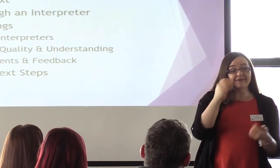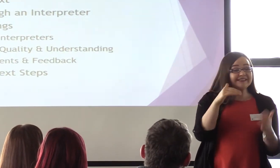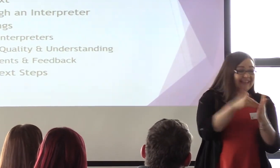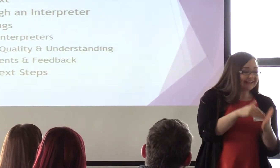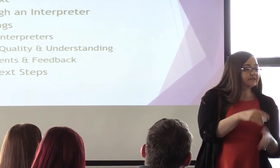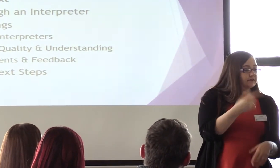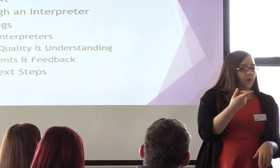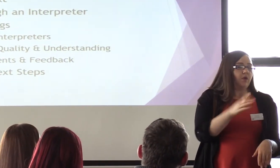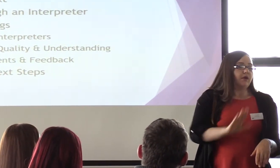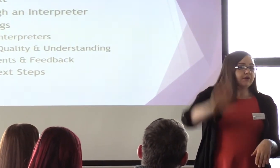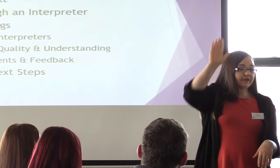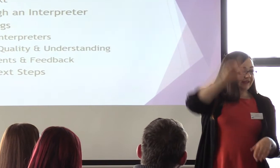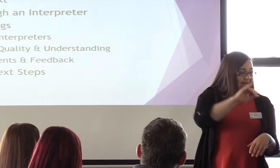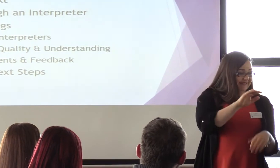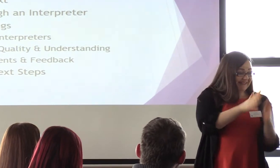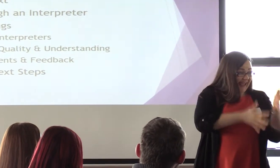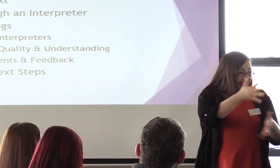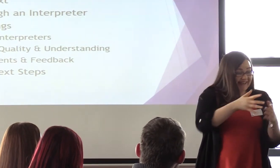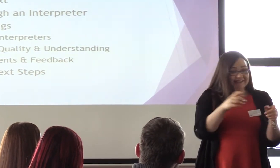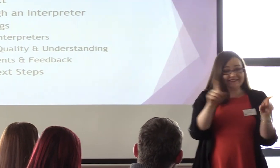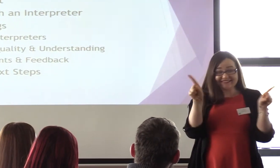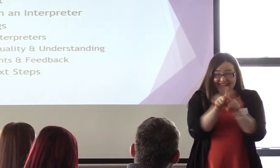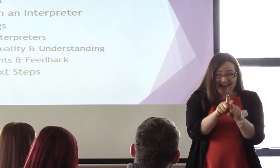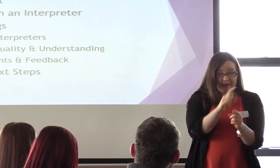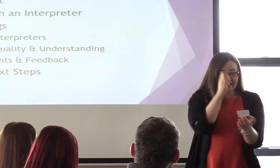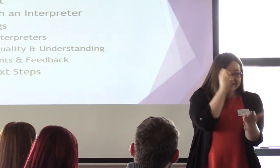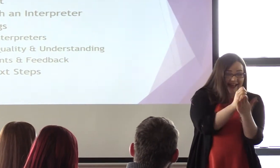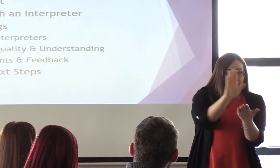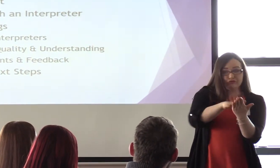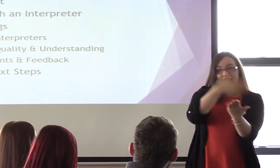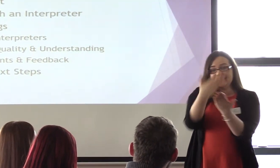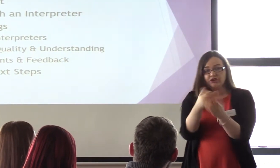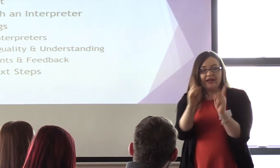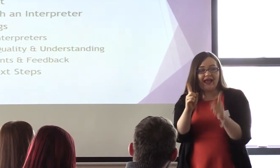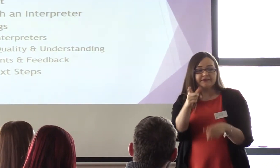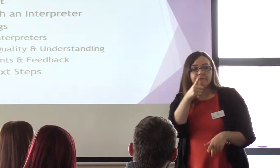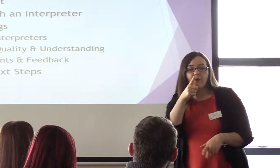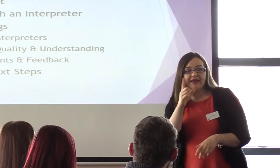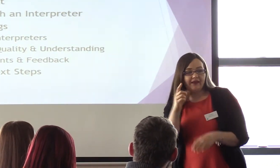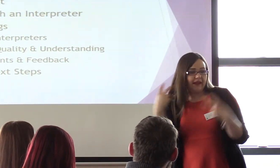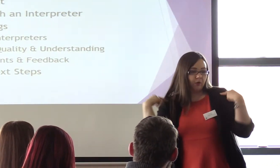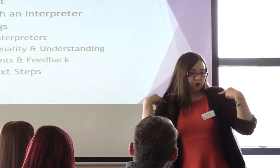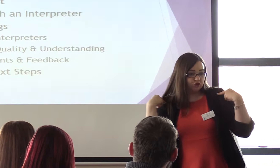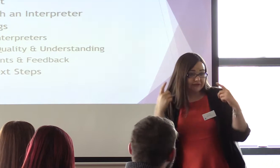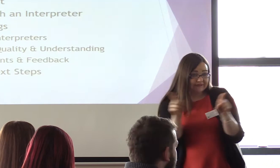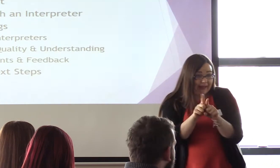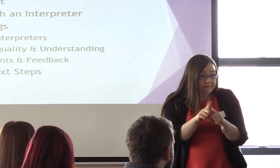Do you know the answer to this question? If you do, just raise your hand. Is sign language a direct